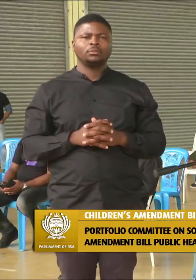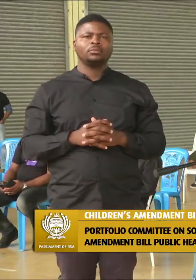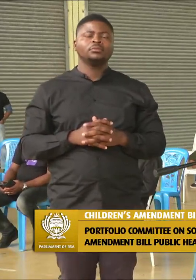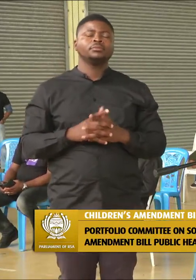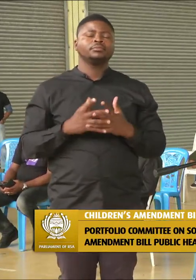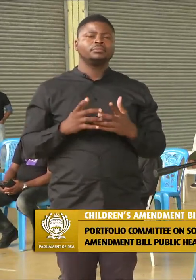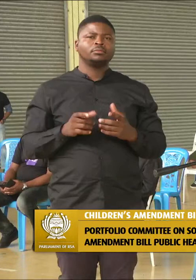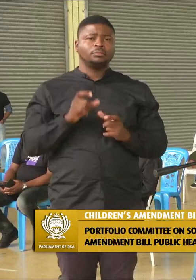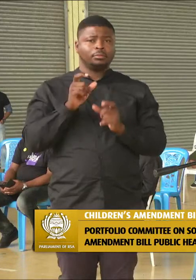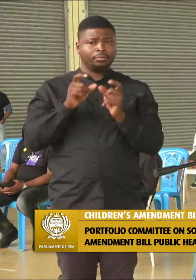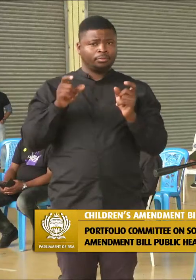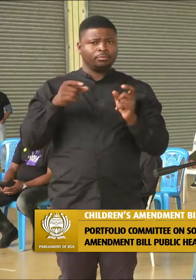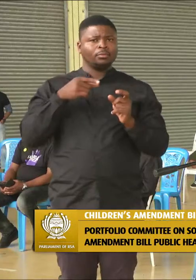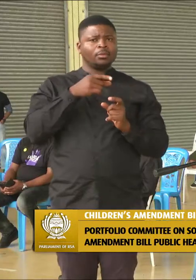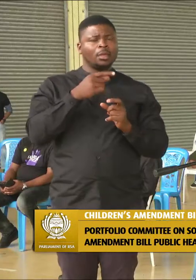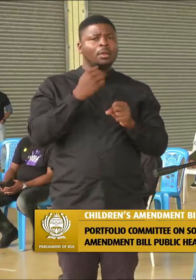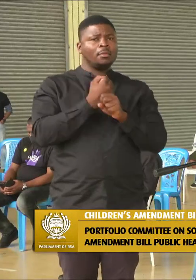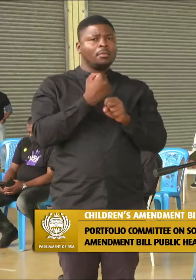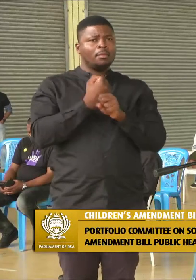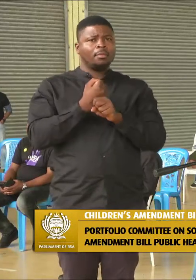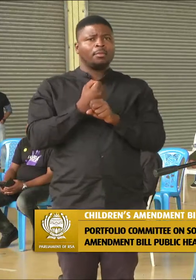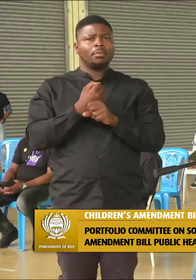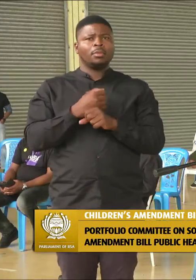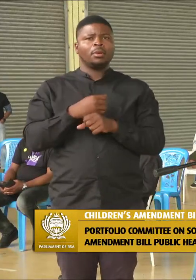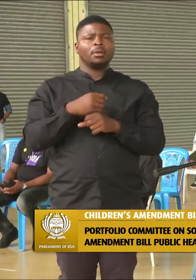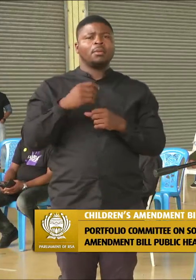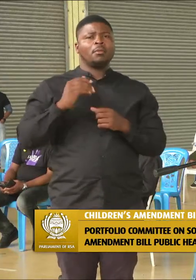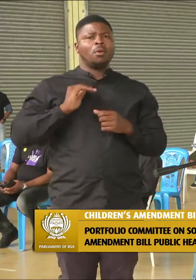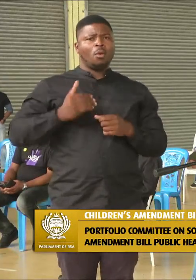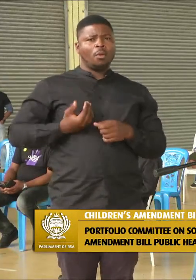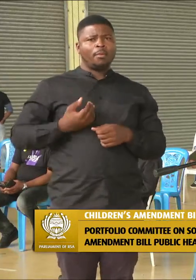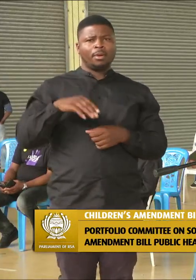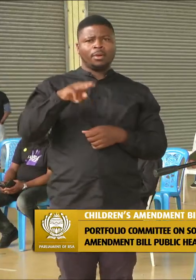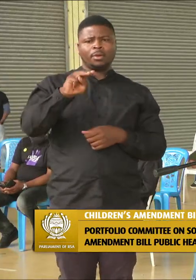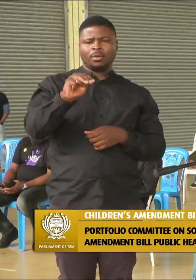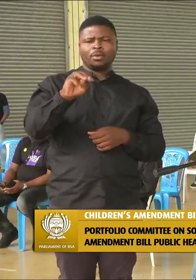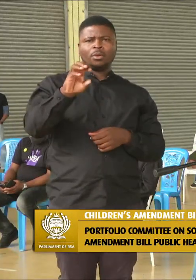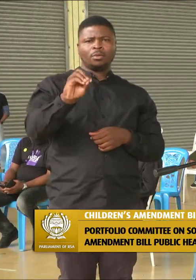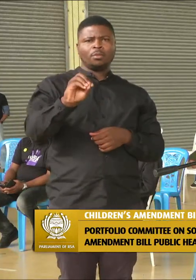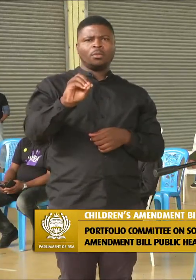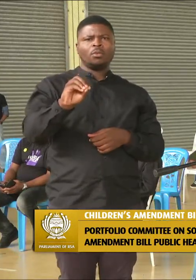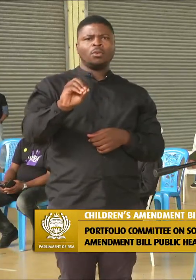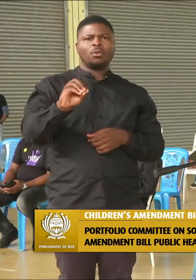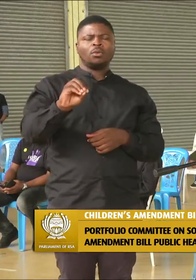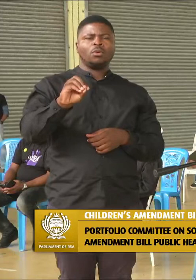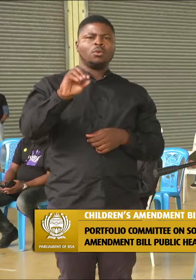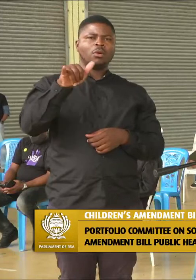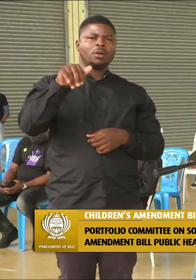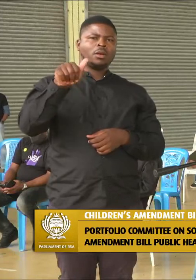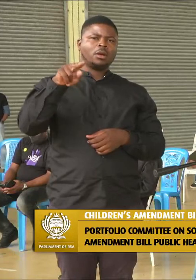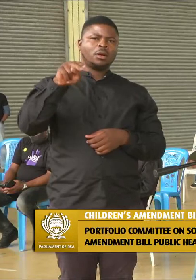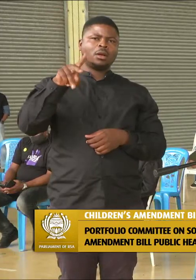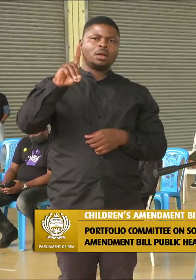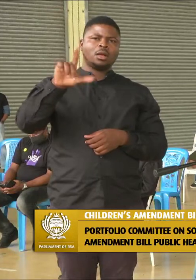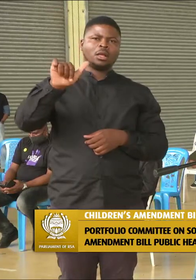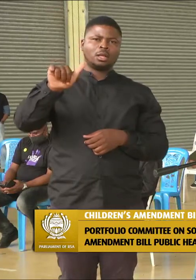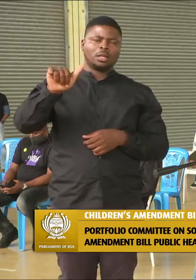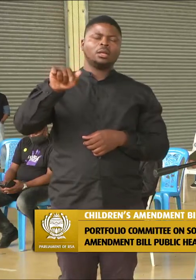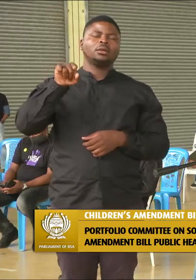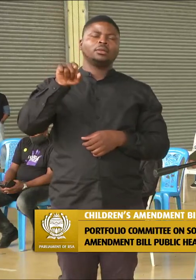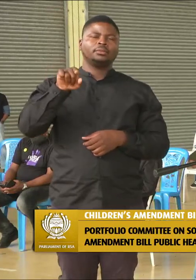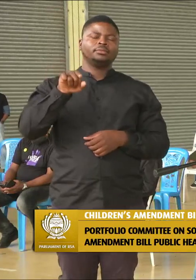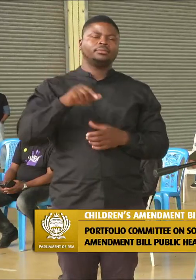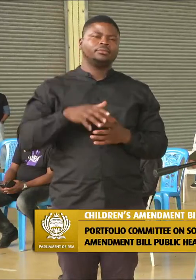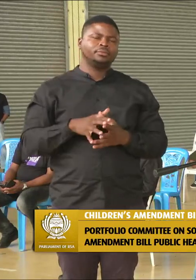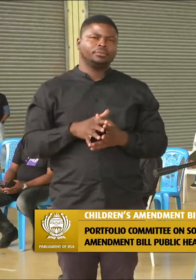comments that were made by Miss Mwandla. Kunamazwi ke kunezinto ke ezishiwo ke unkosazana